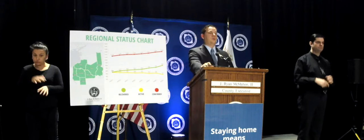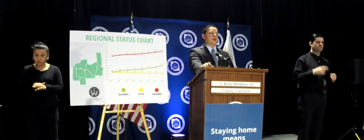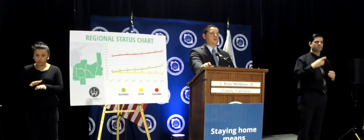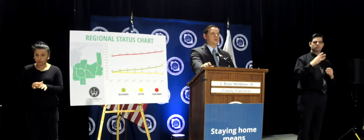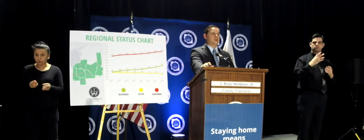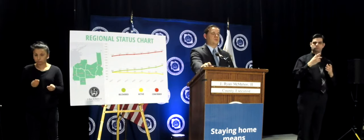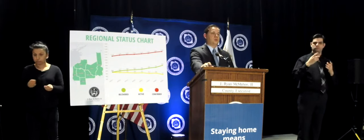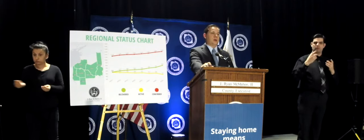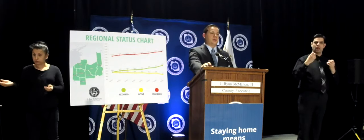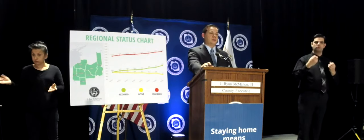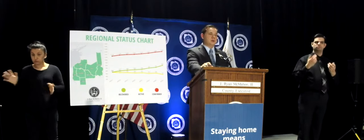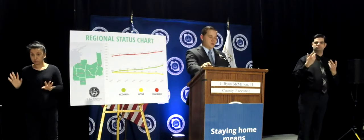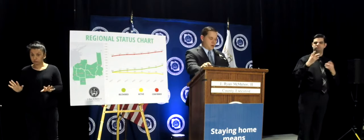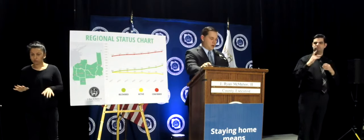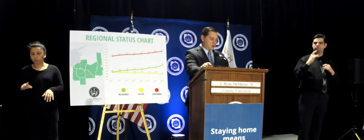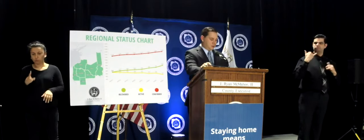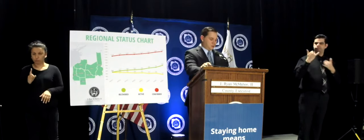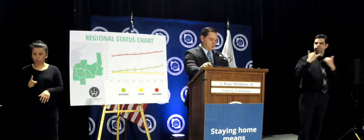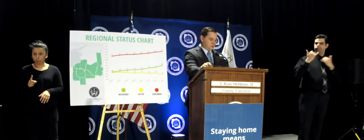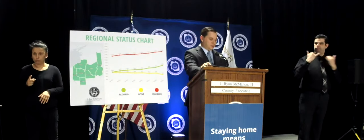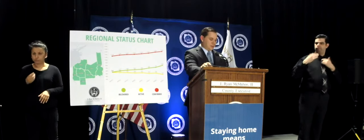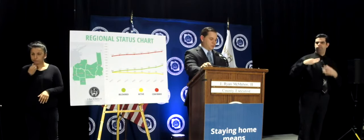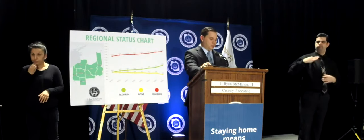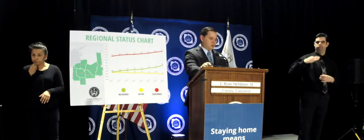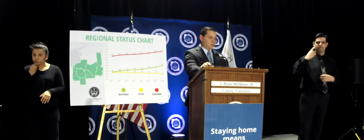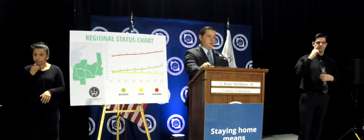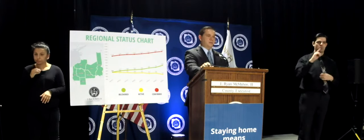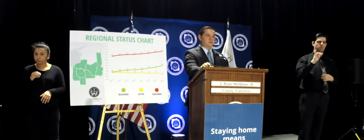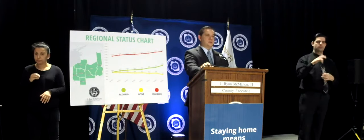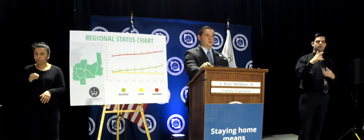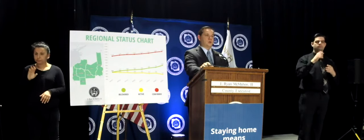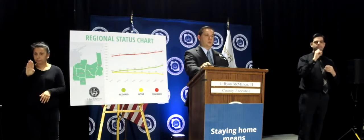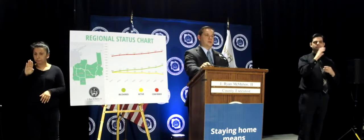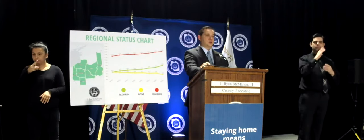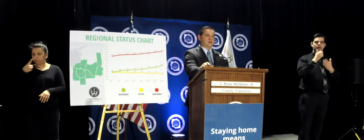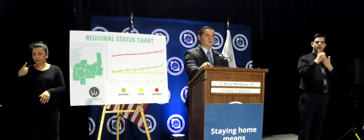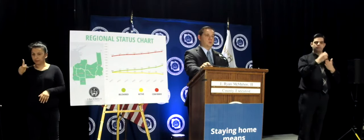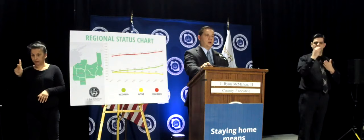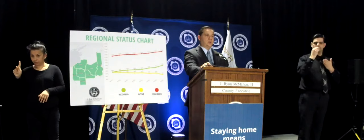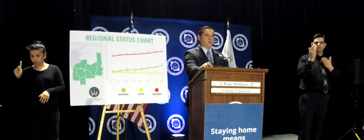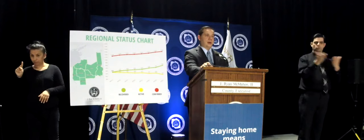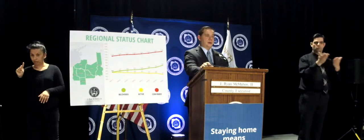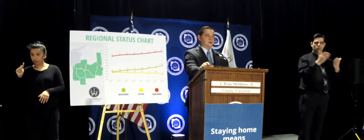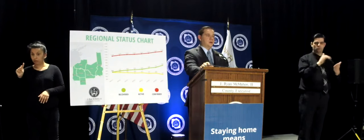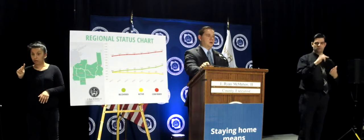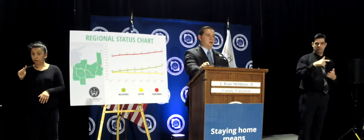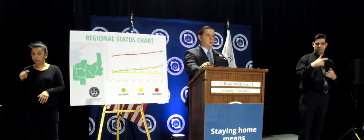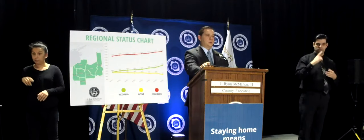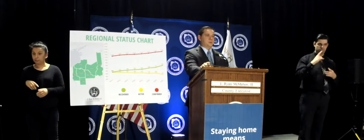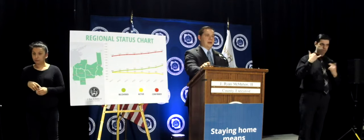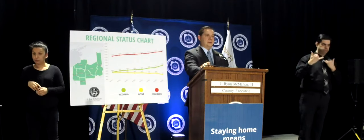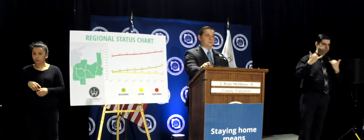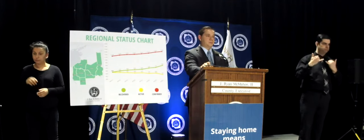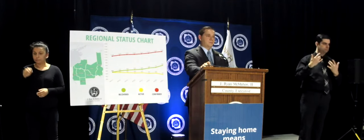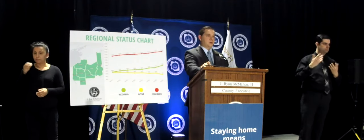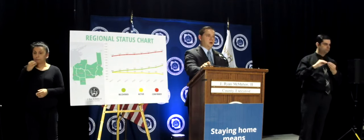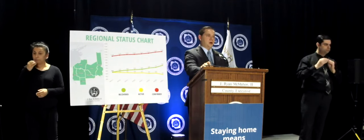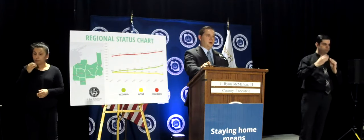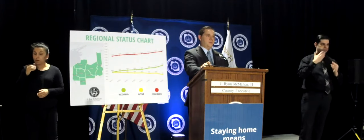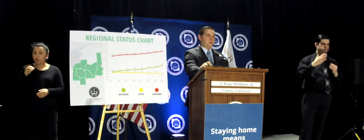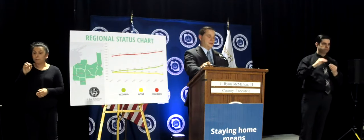the food pantries and the food bank. Sometimes we get business to local restaurants as well through that when there's